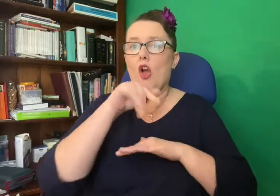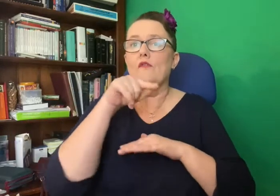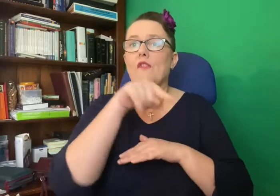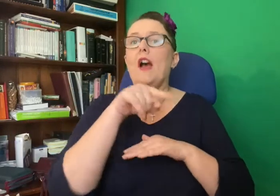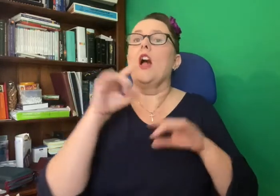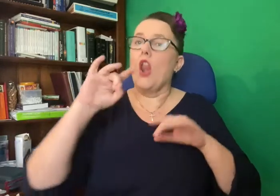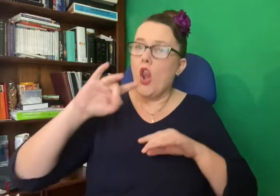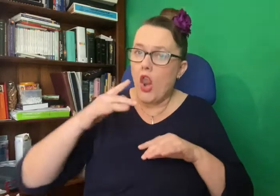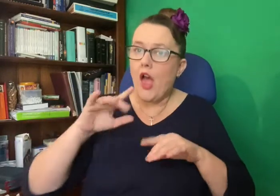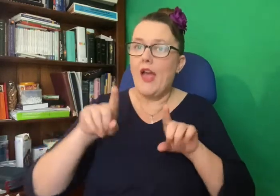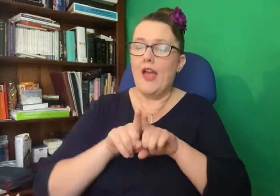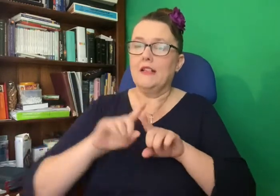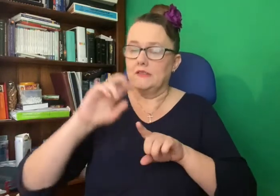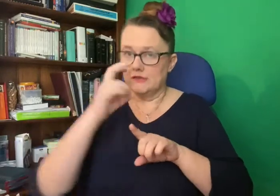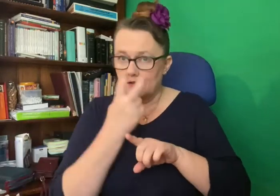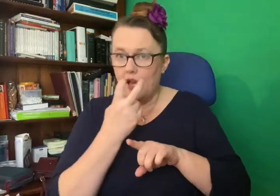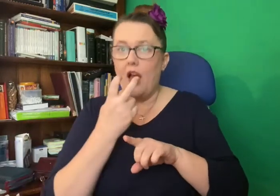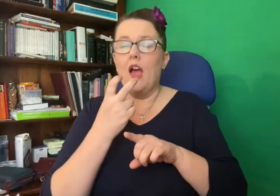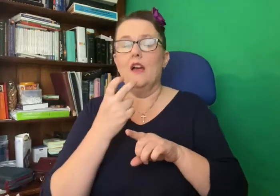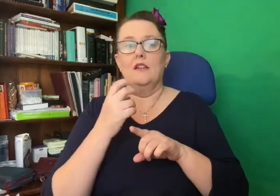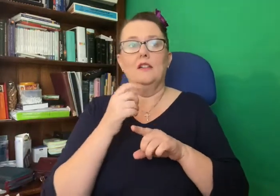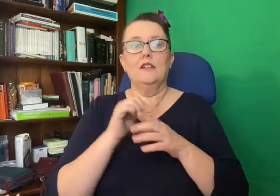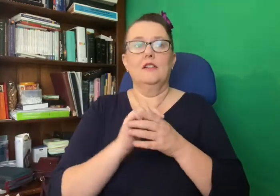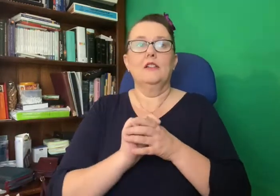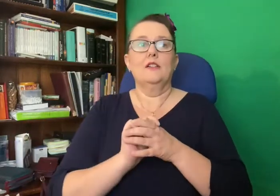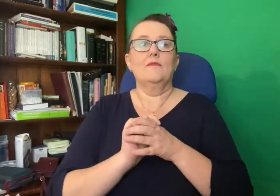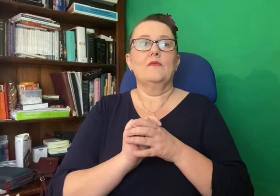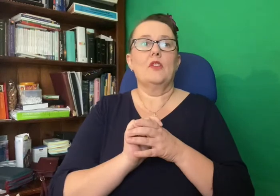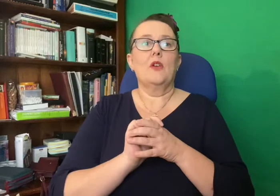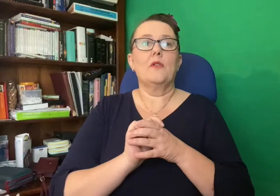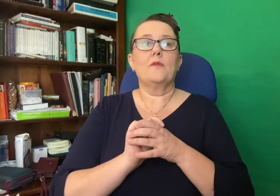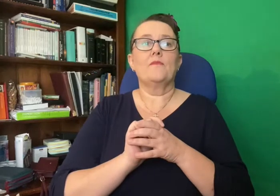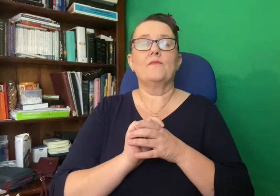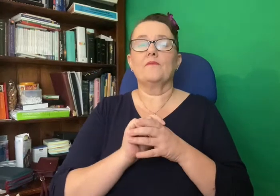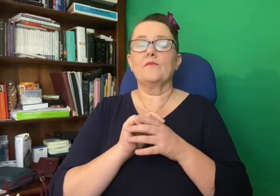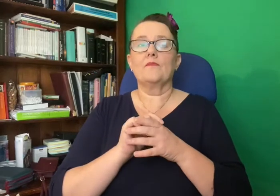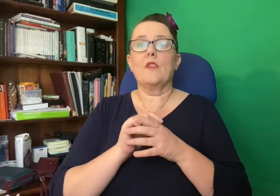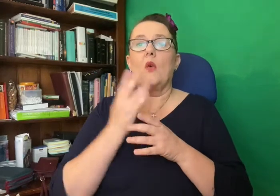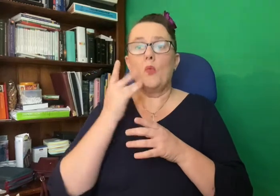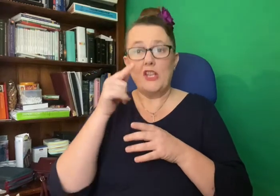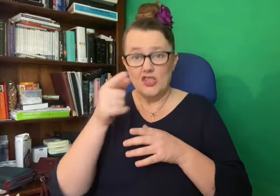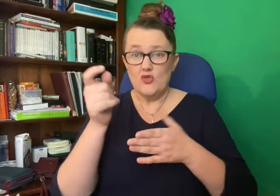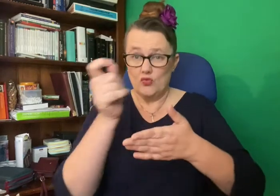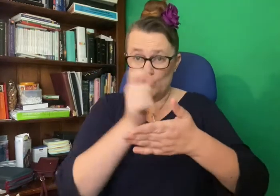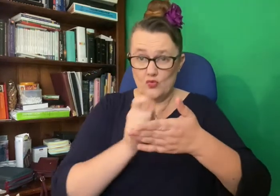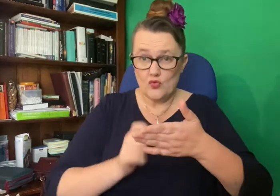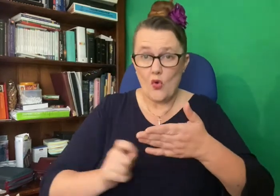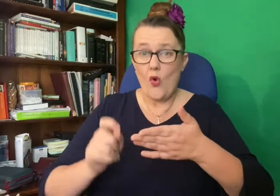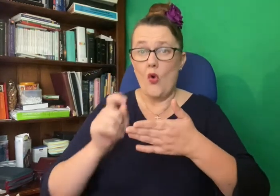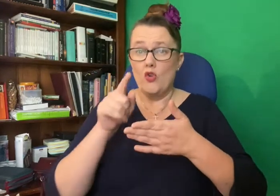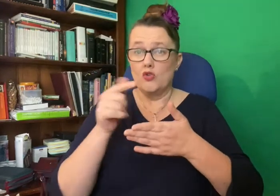me. So that's why I decided to make my first tutorial a tutorial that covers light and